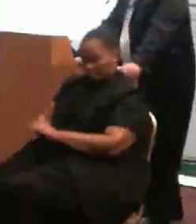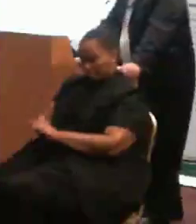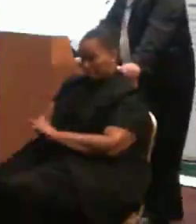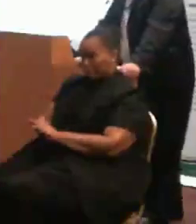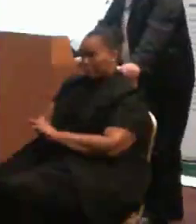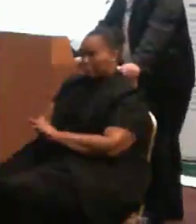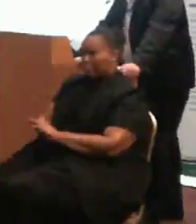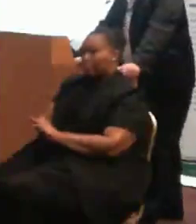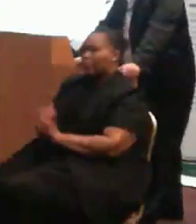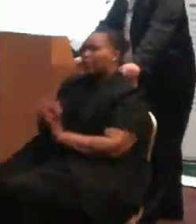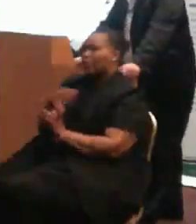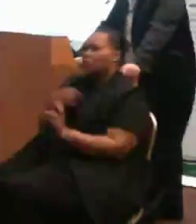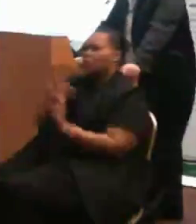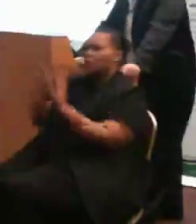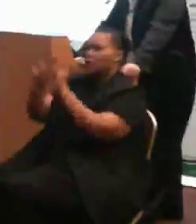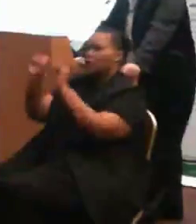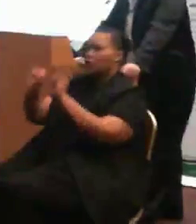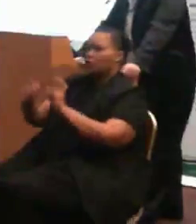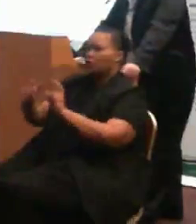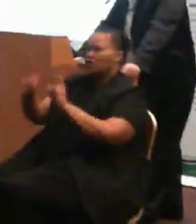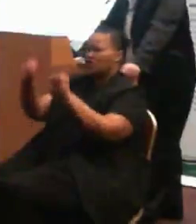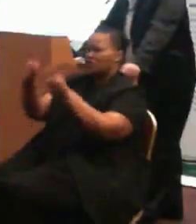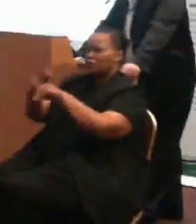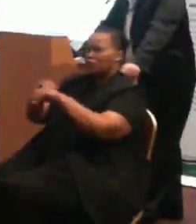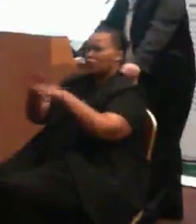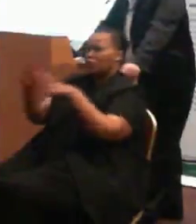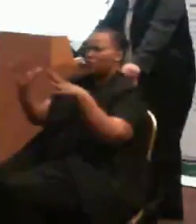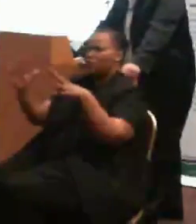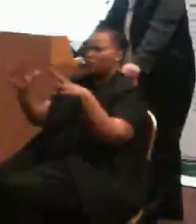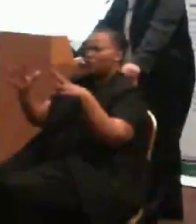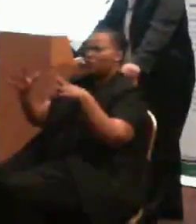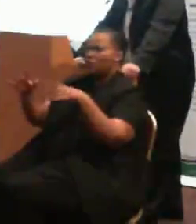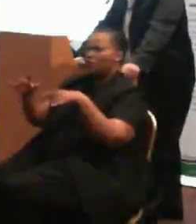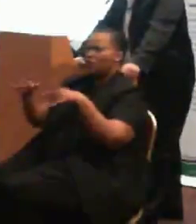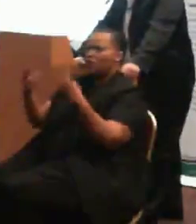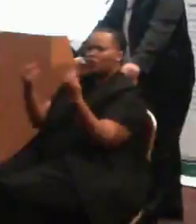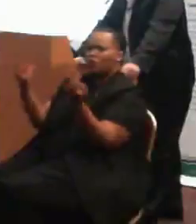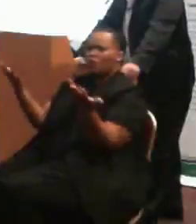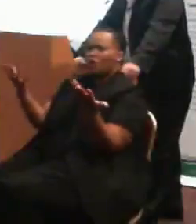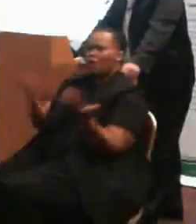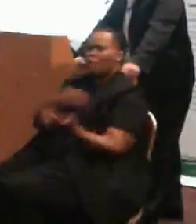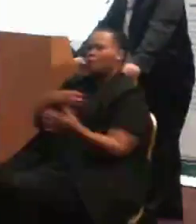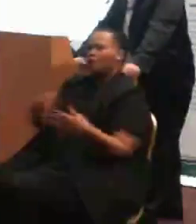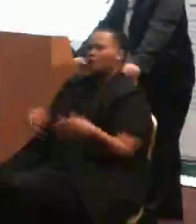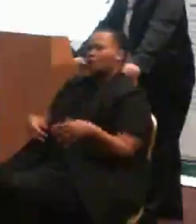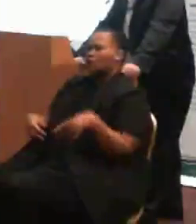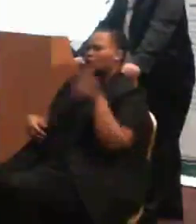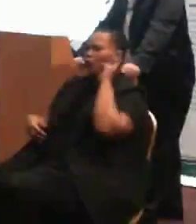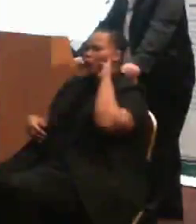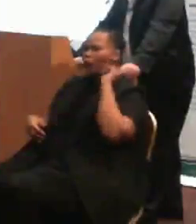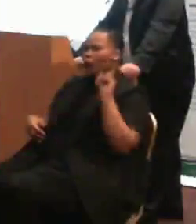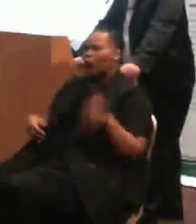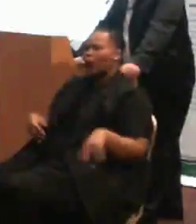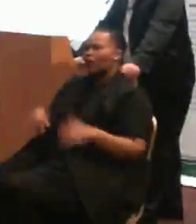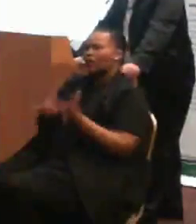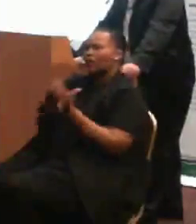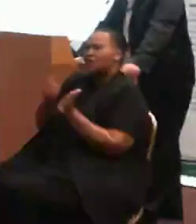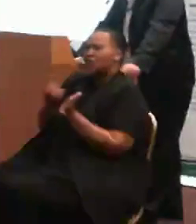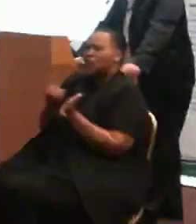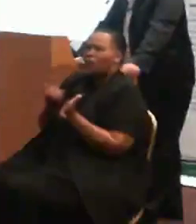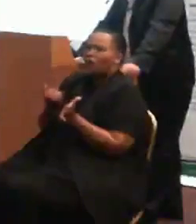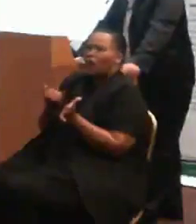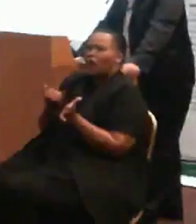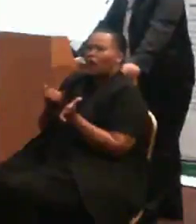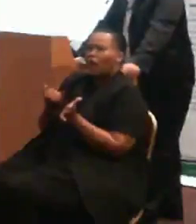I've got big issues with Eskom. Where is the new dawn? You've ignored the president's January speech that there's a new